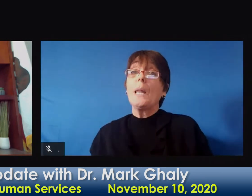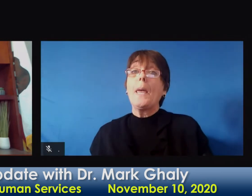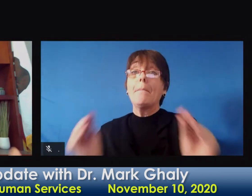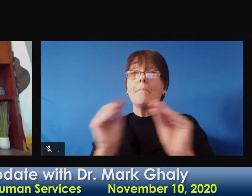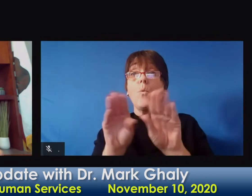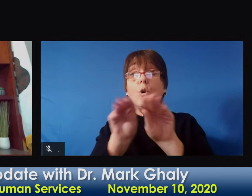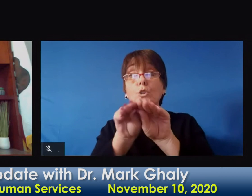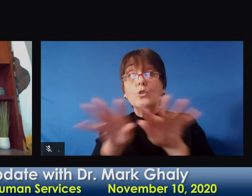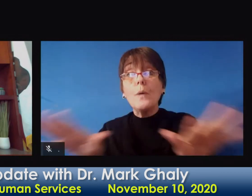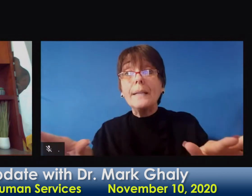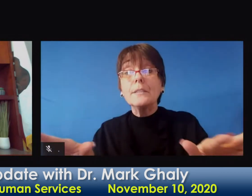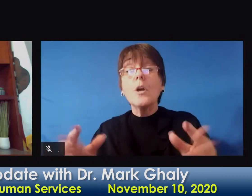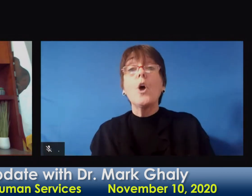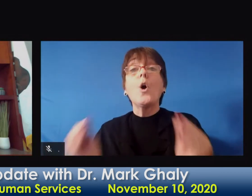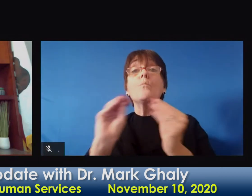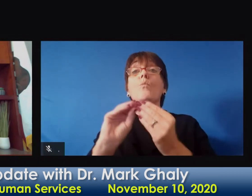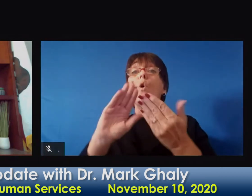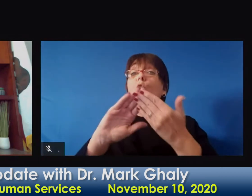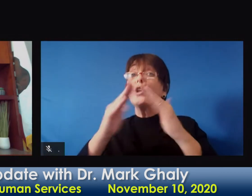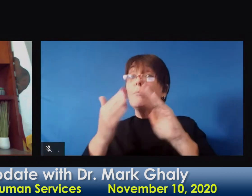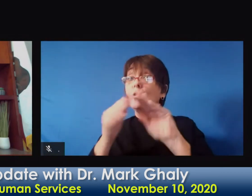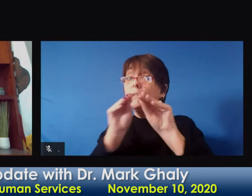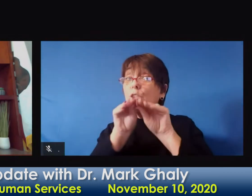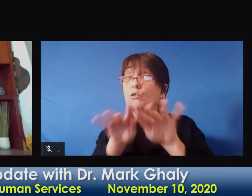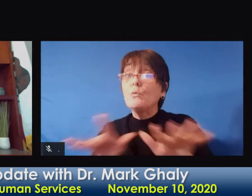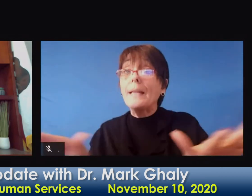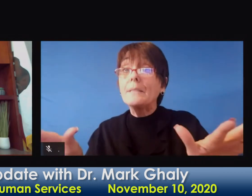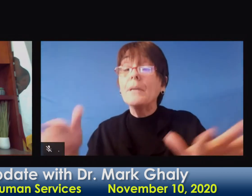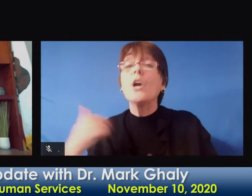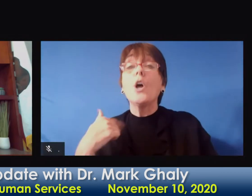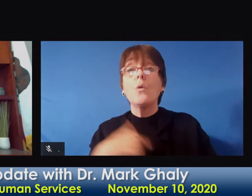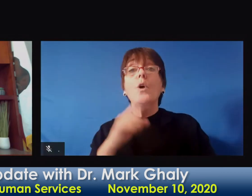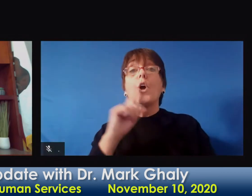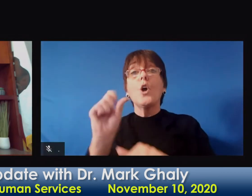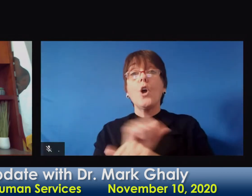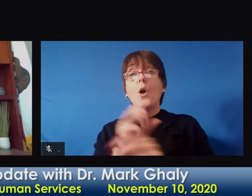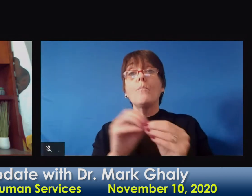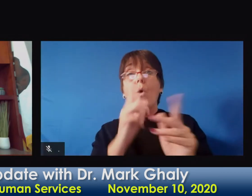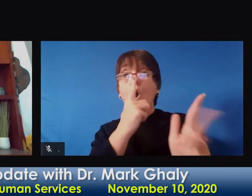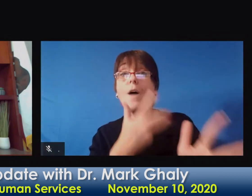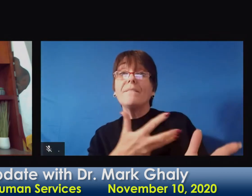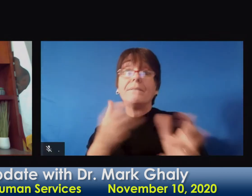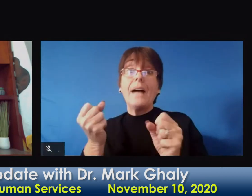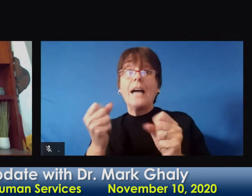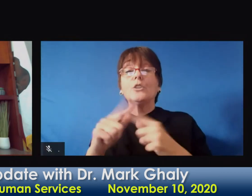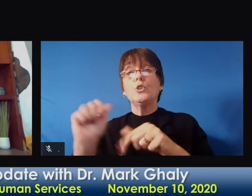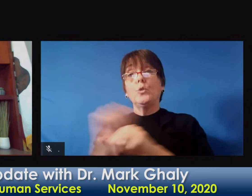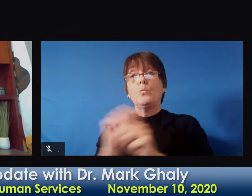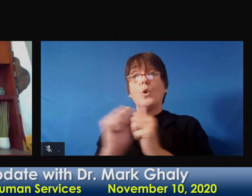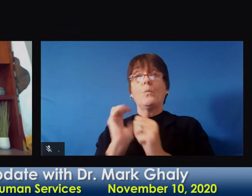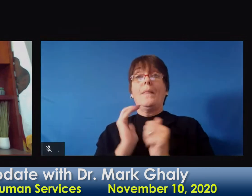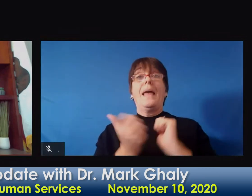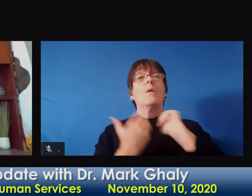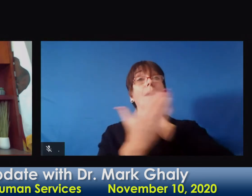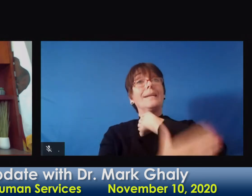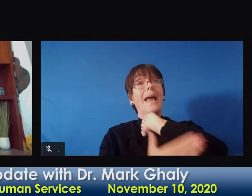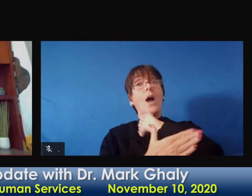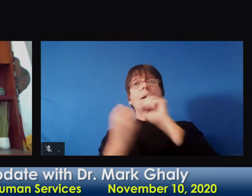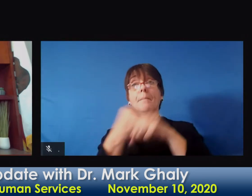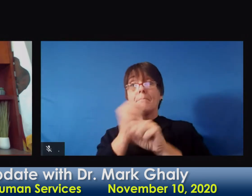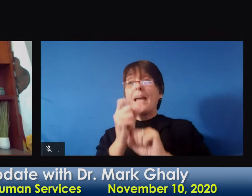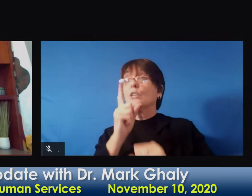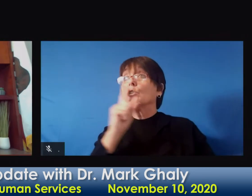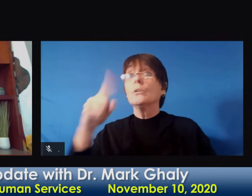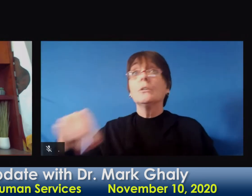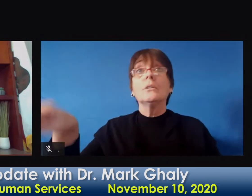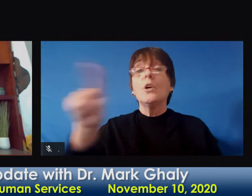transmission, more community transmission, we are certainly quicker to work with our counties to make sure that we don't